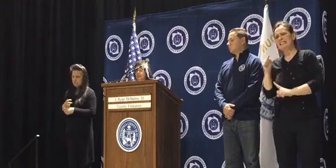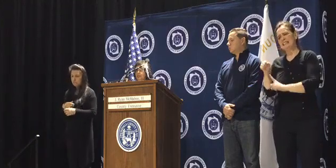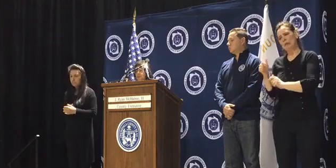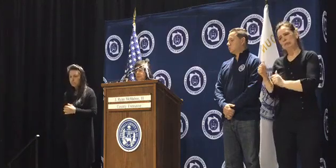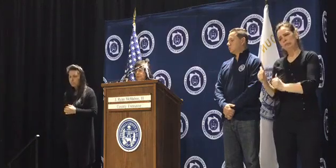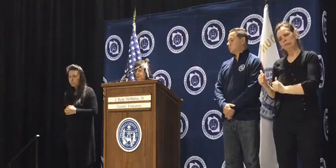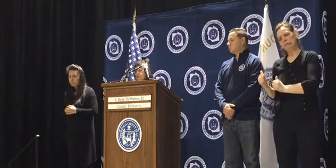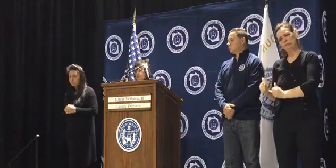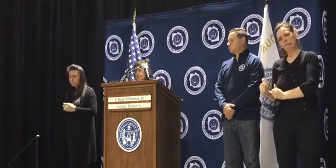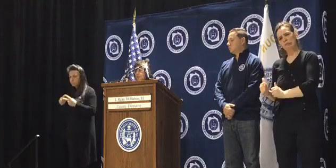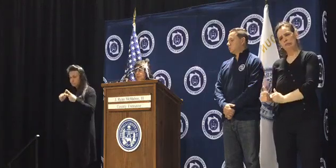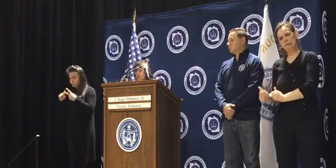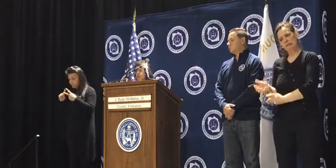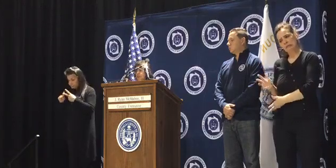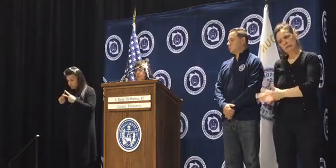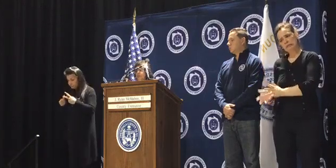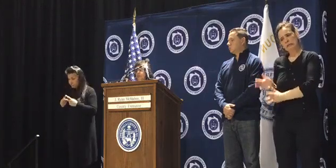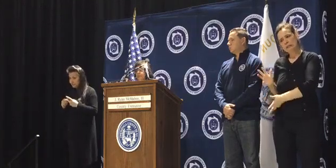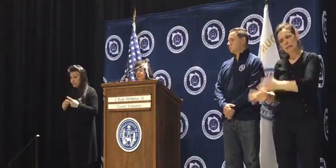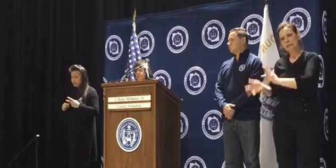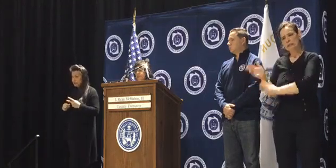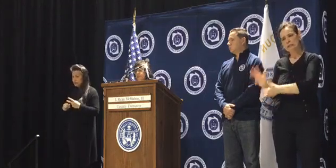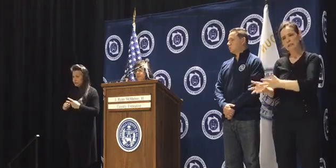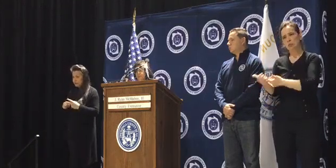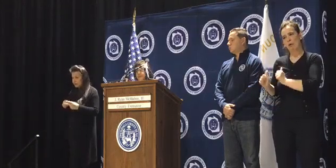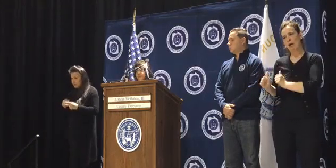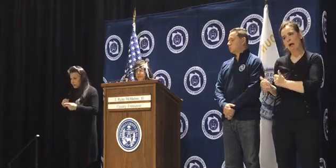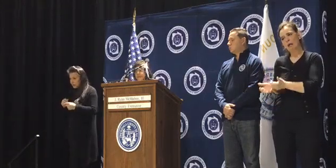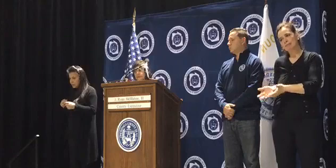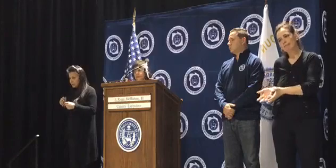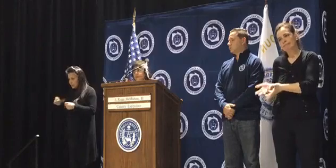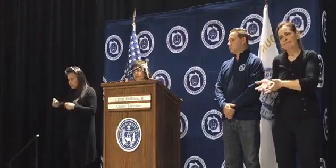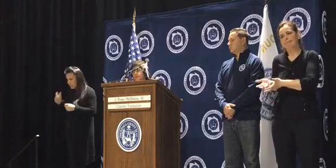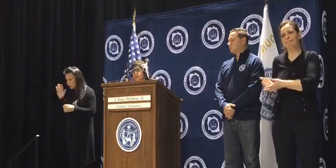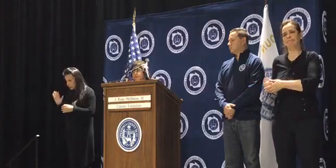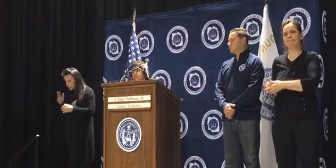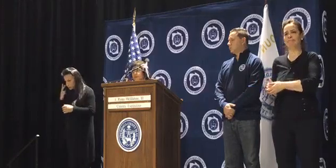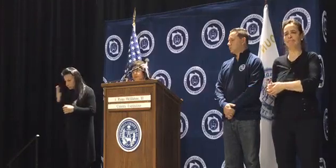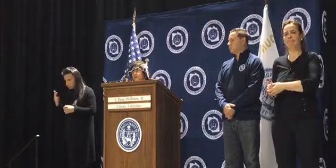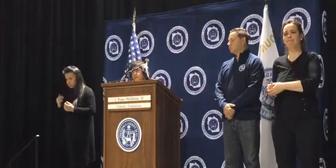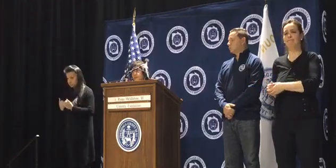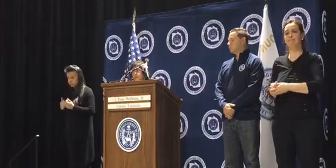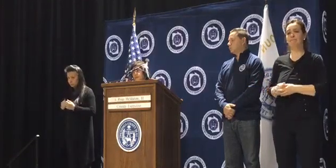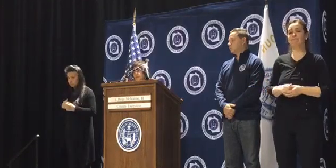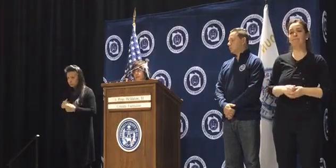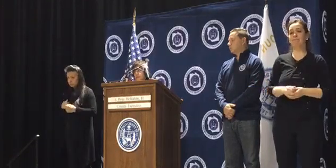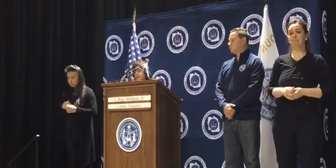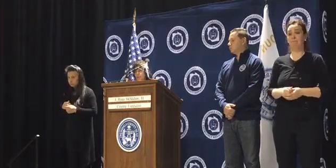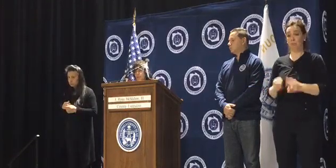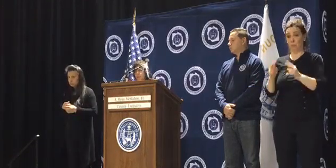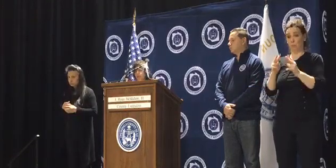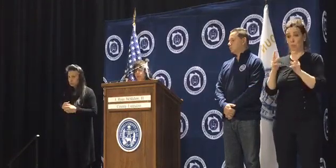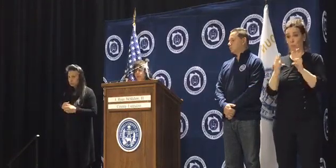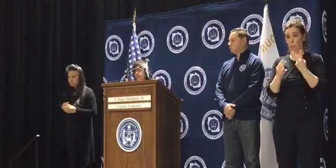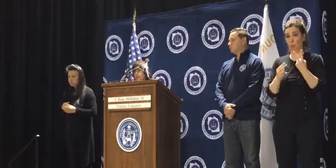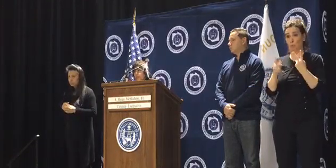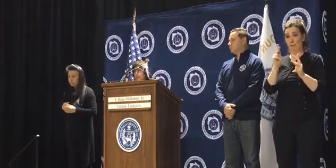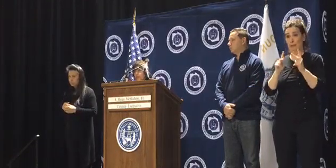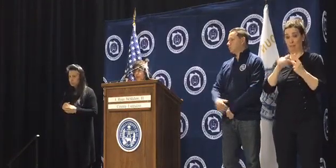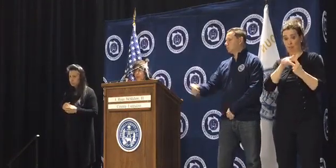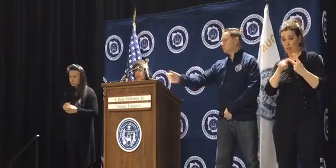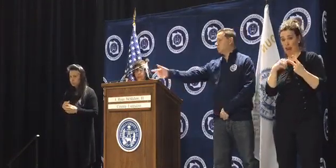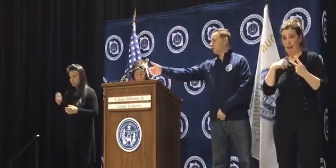to be stabilized at this point. Underlying health conditions in both of those hospitalized patients?